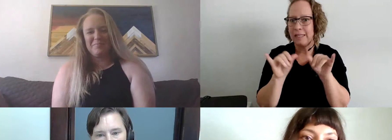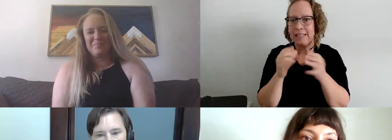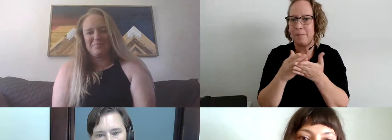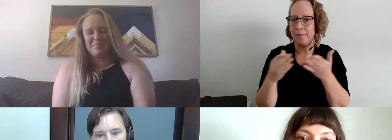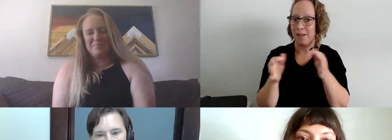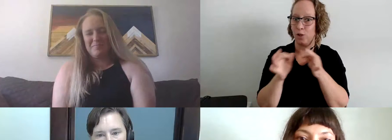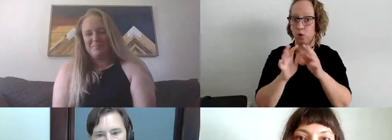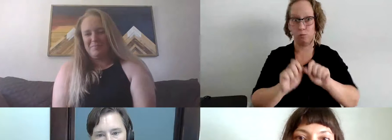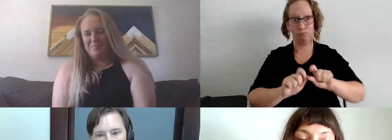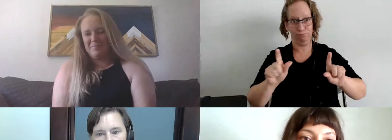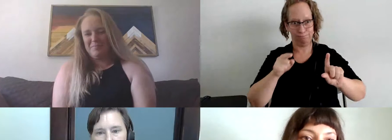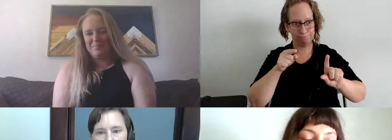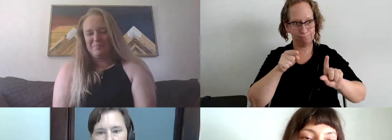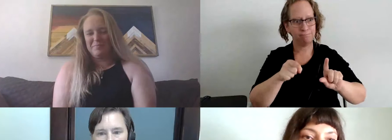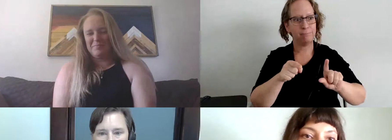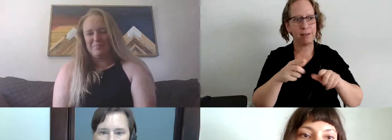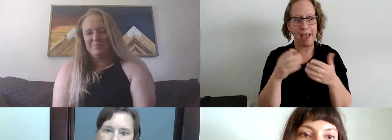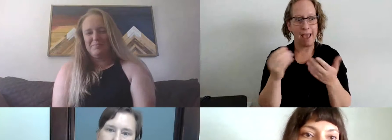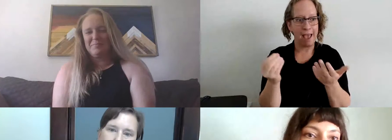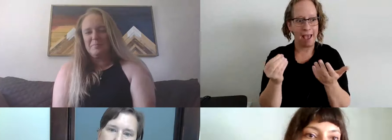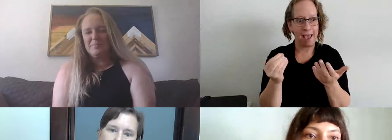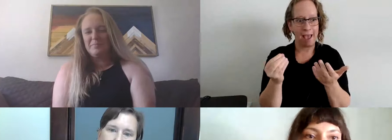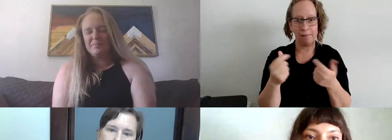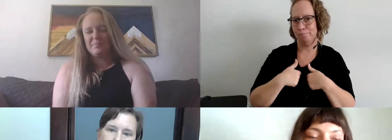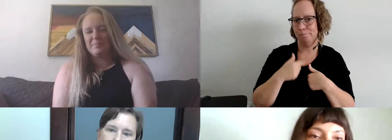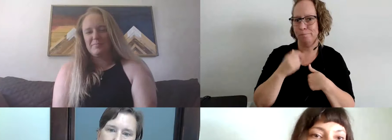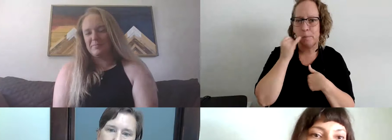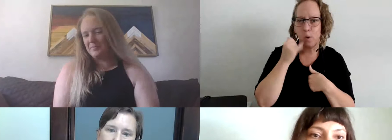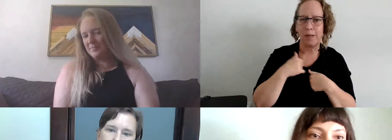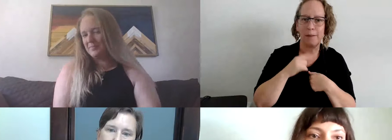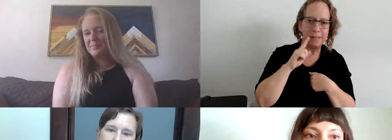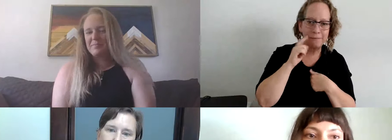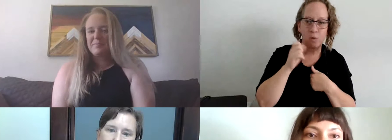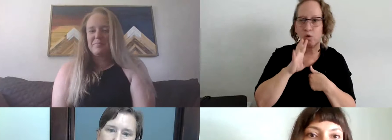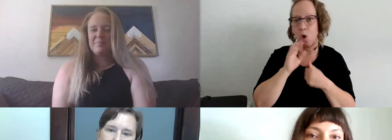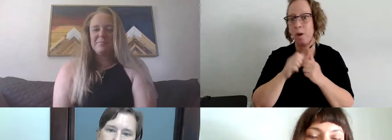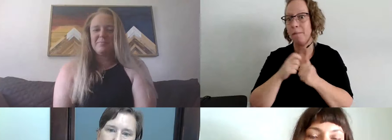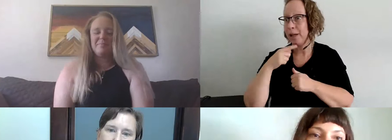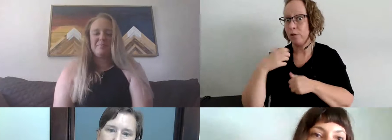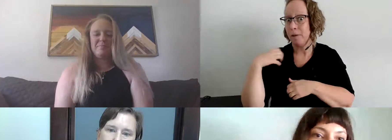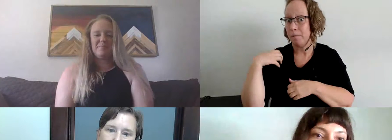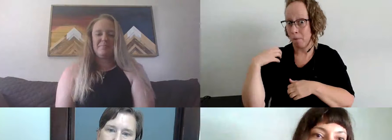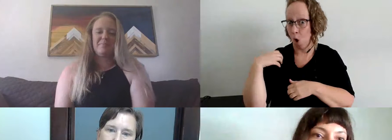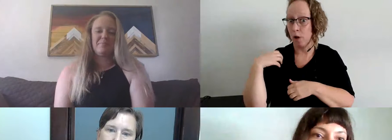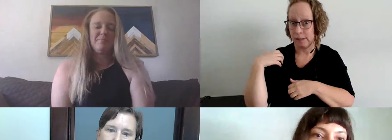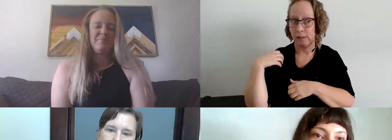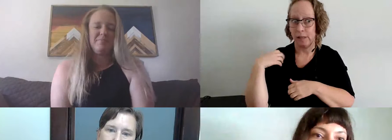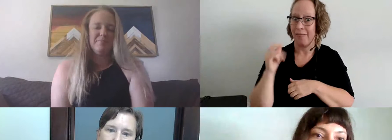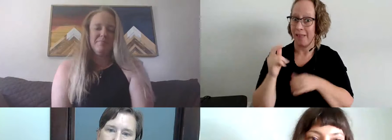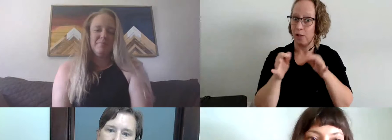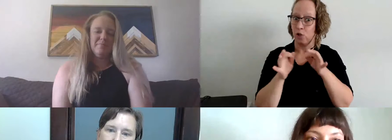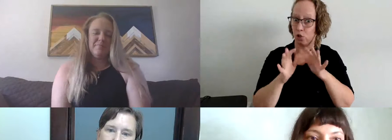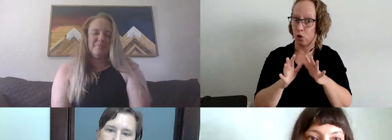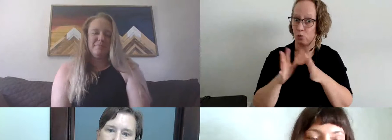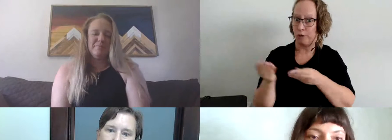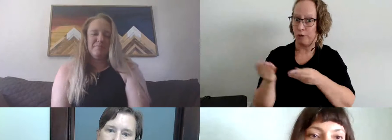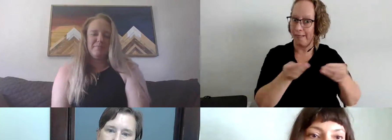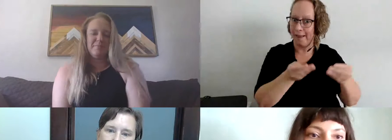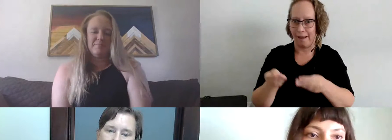interpreter pops up on the screen, and I am deaf and I want to talk to my hearing boss. That interpreter is relaying